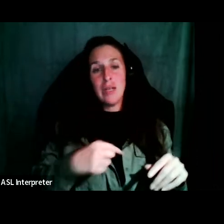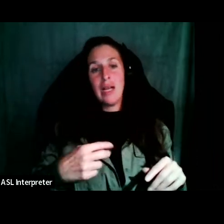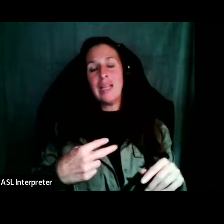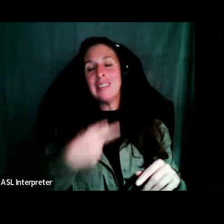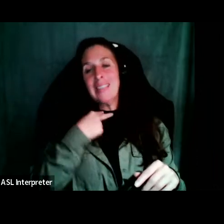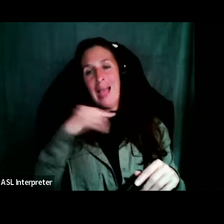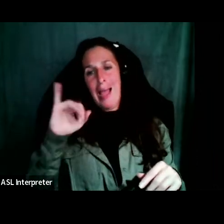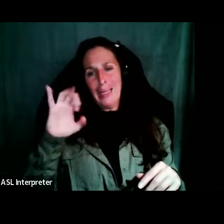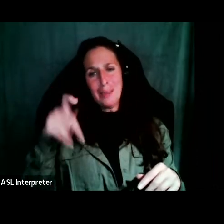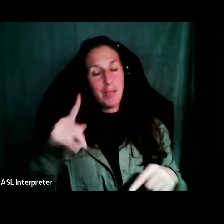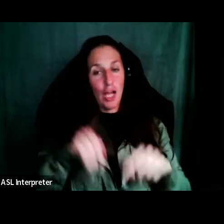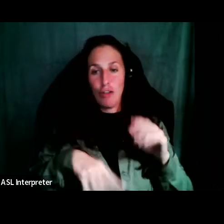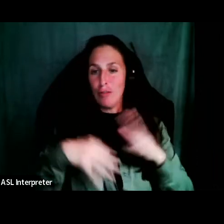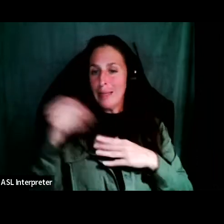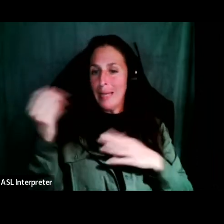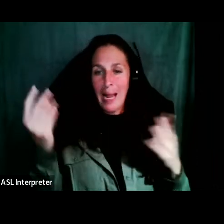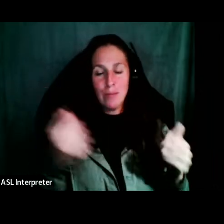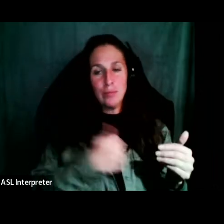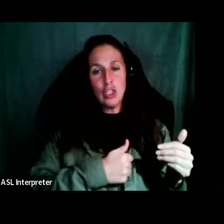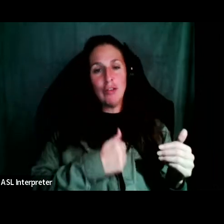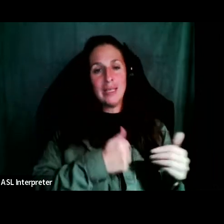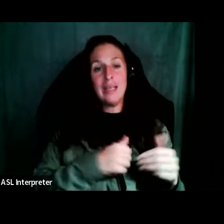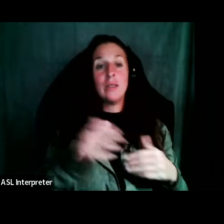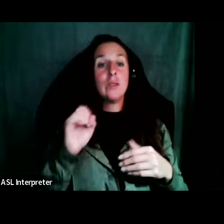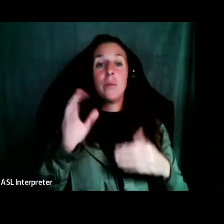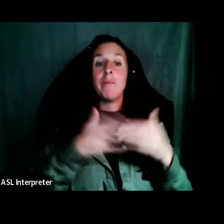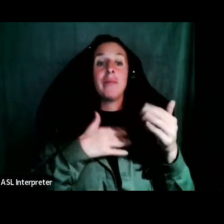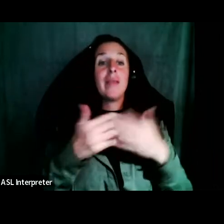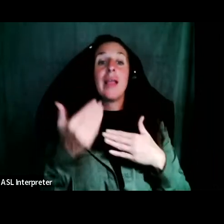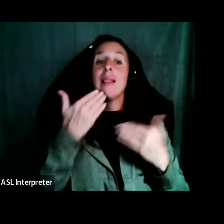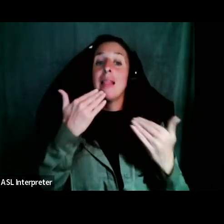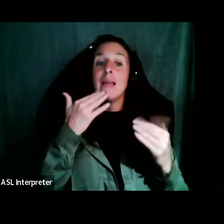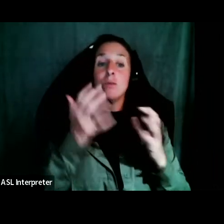and I couldn't get out. So sorry. Yeah. Anyway, thank you so much. That's it. Any last comments?